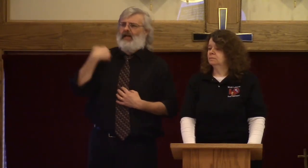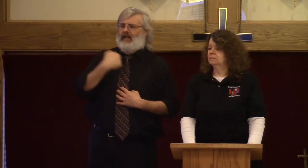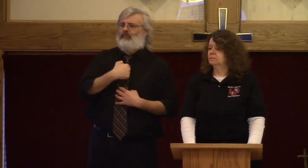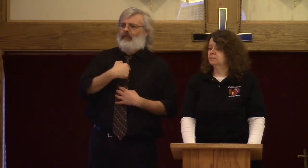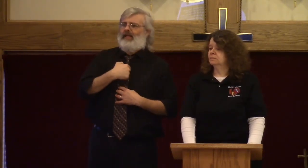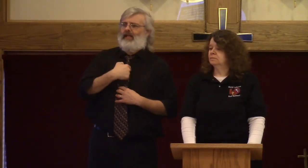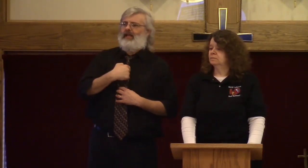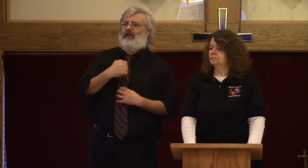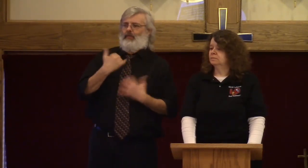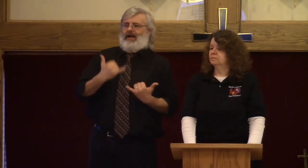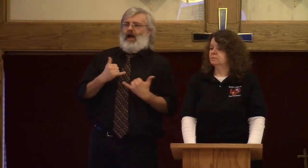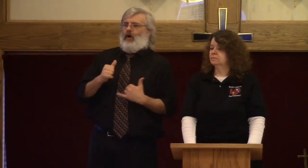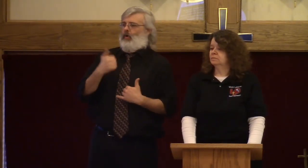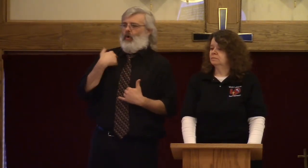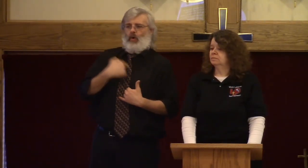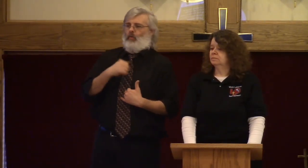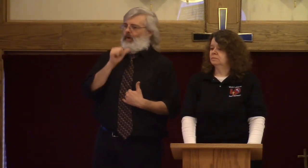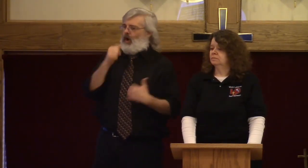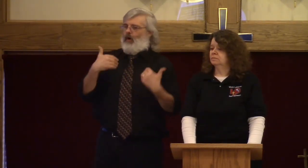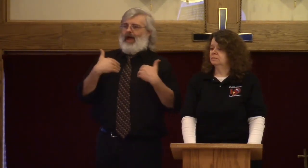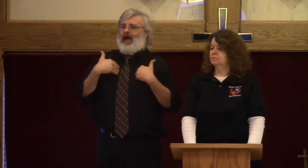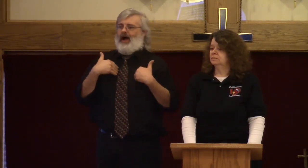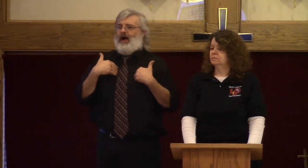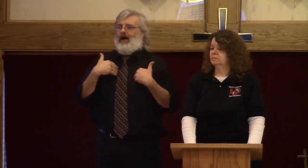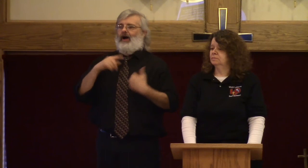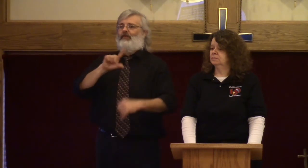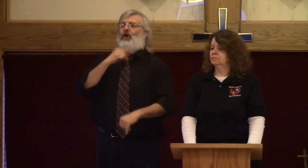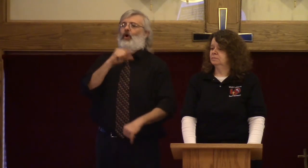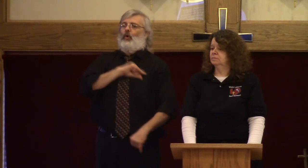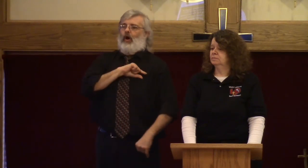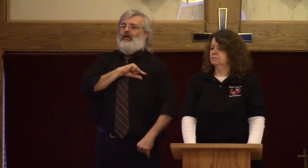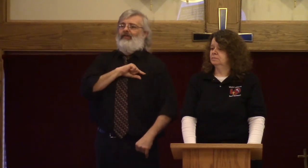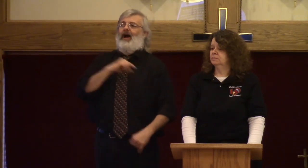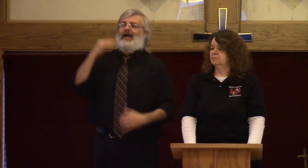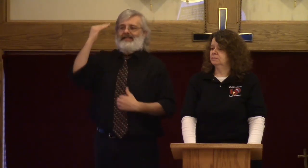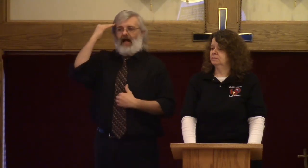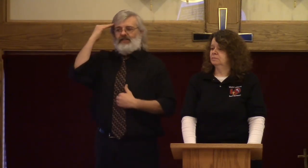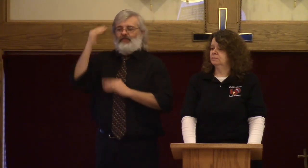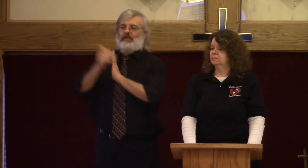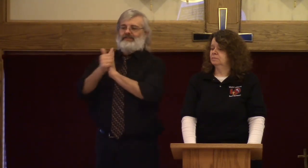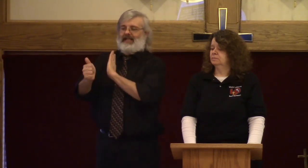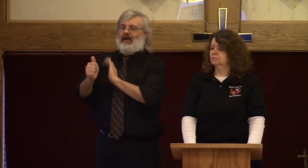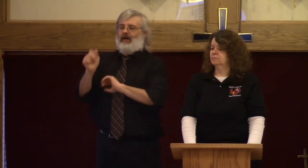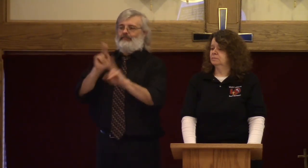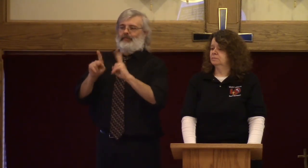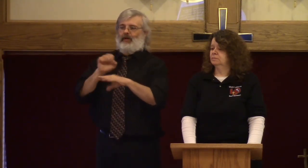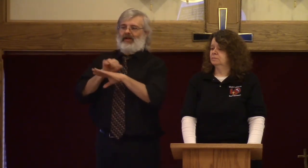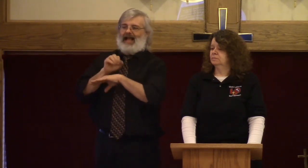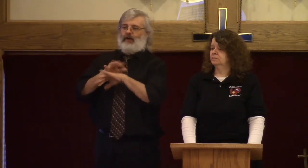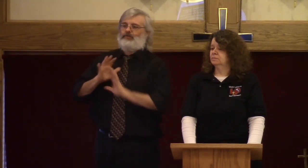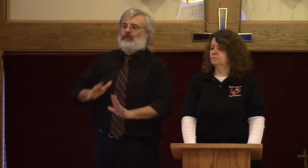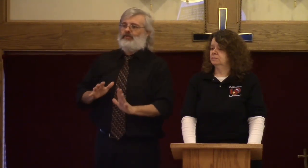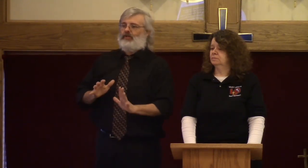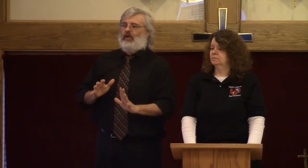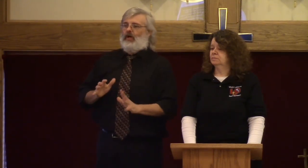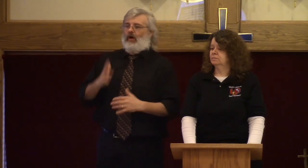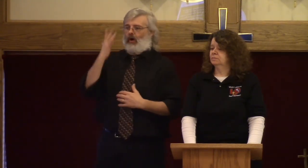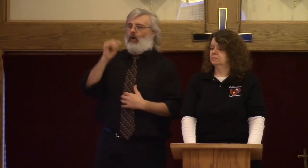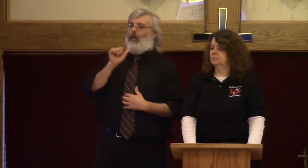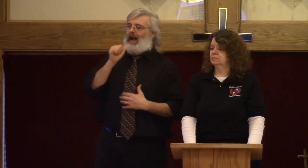If we right now we don't have qualified, knowledgeable, skilled people, counselors, why not